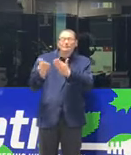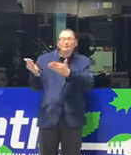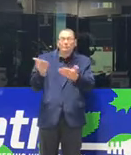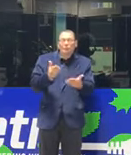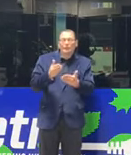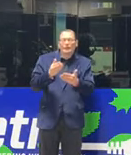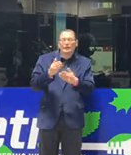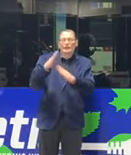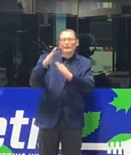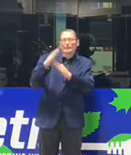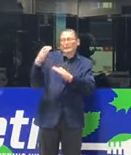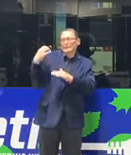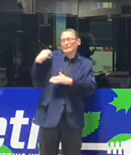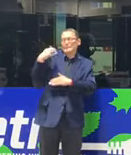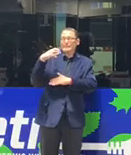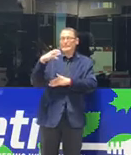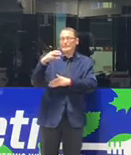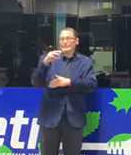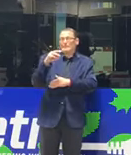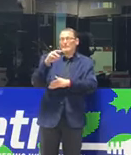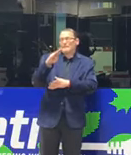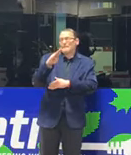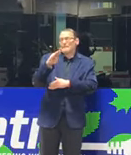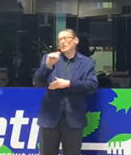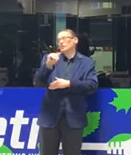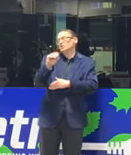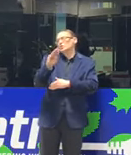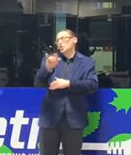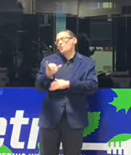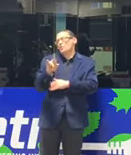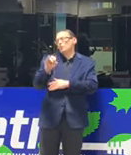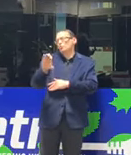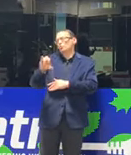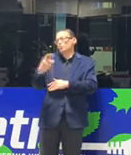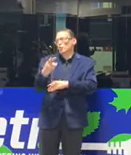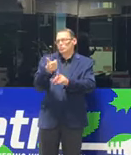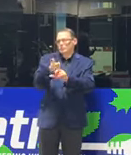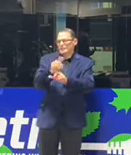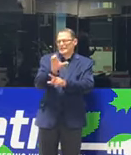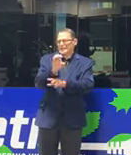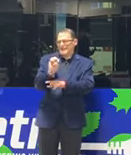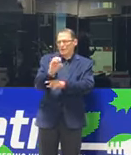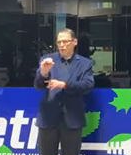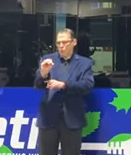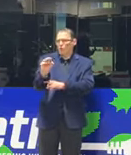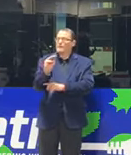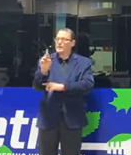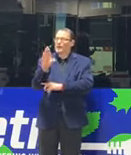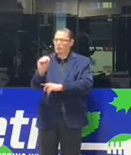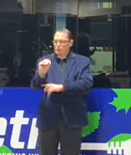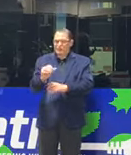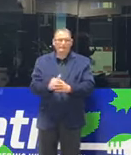Head of Metro and Bi-State, Talby Roach. Thank you all for letting me join you today.